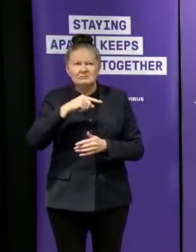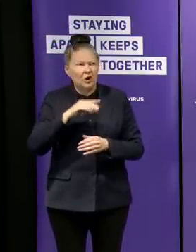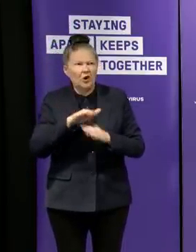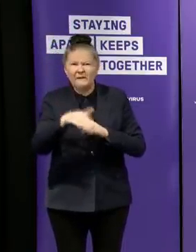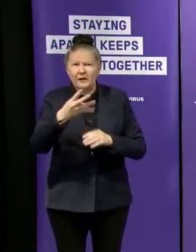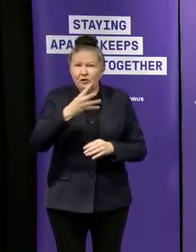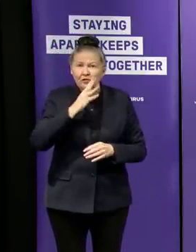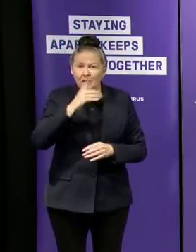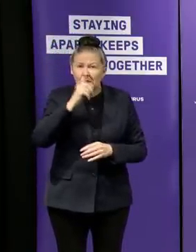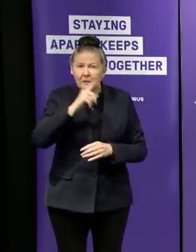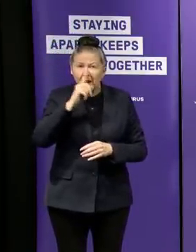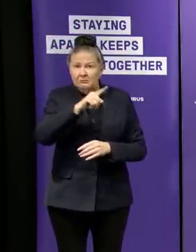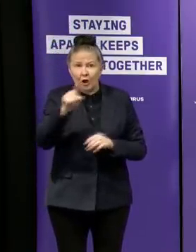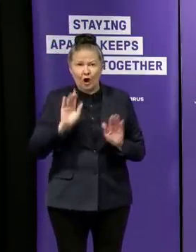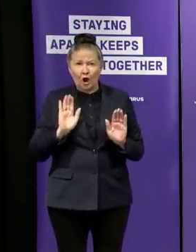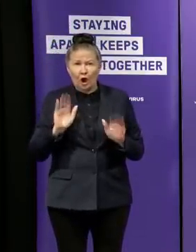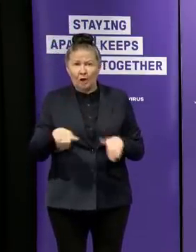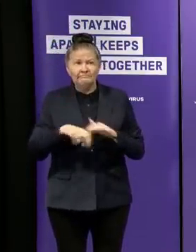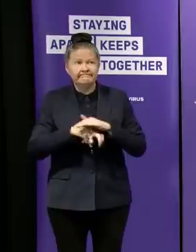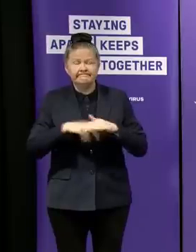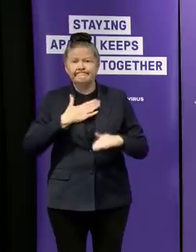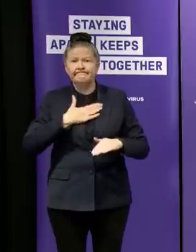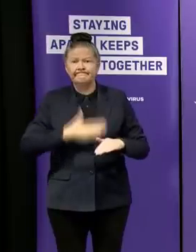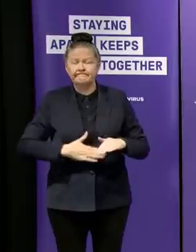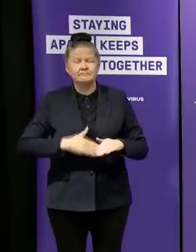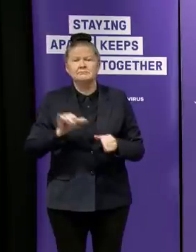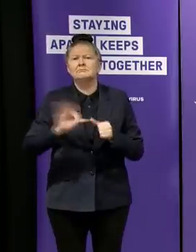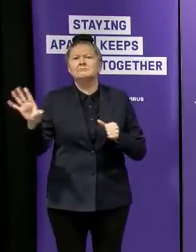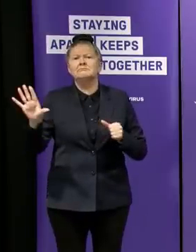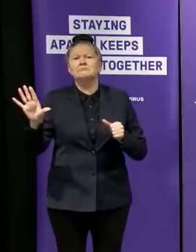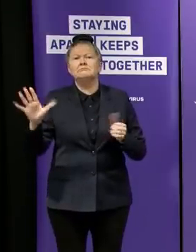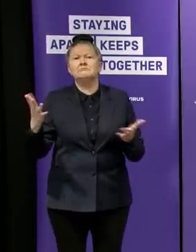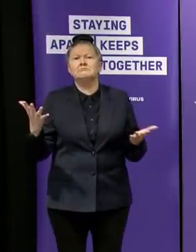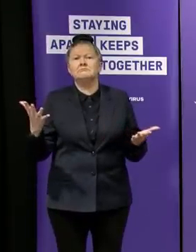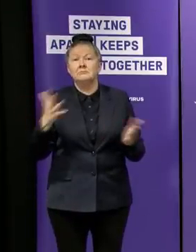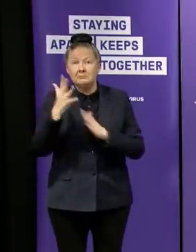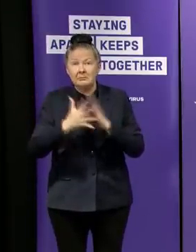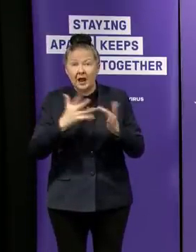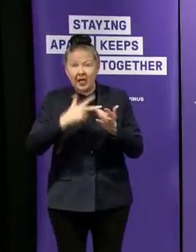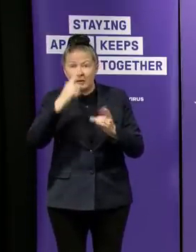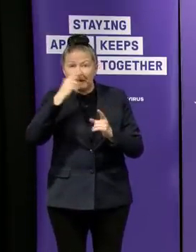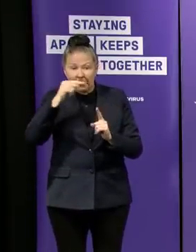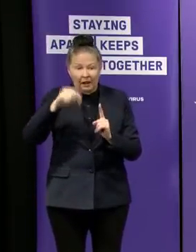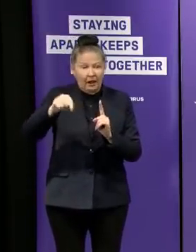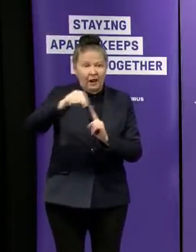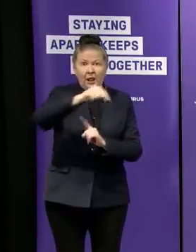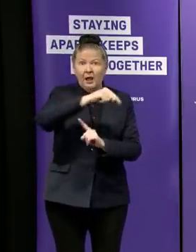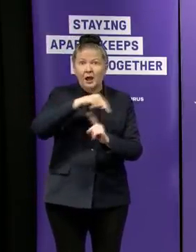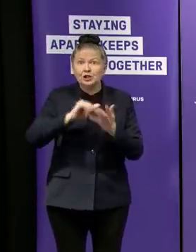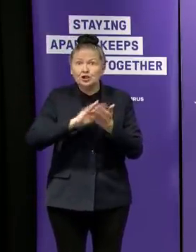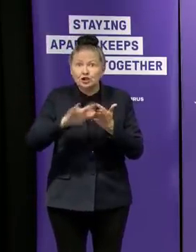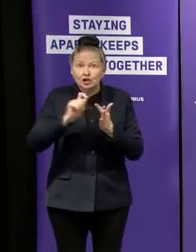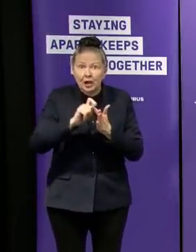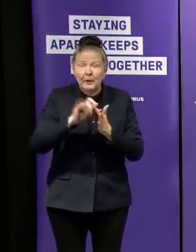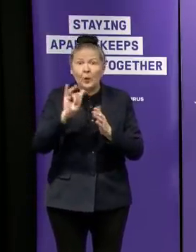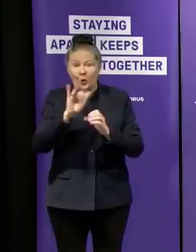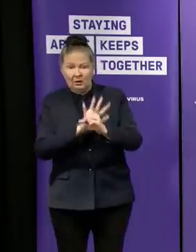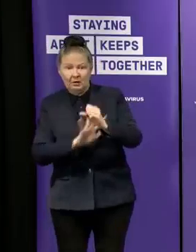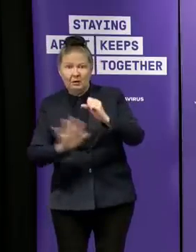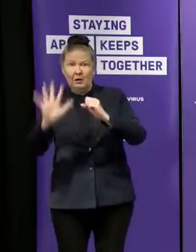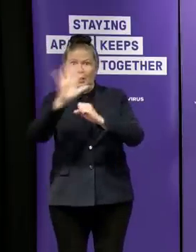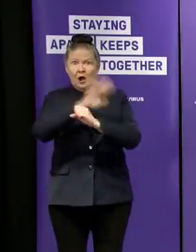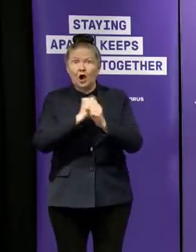Shepparton are making right now is extraordinary, and it means that the wider Shepparton community and the wider Goulburn Valley community